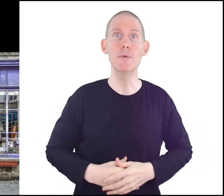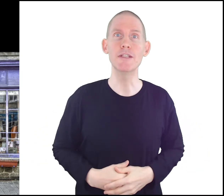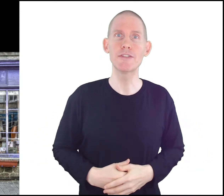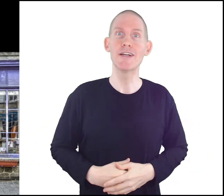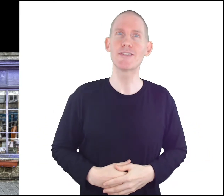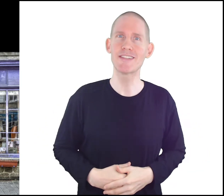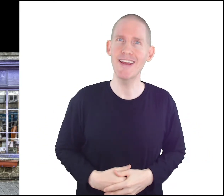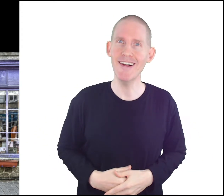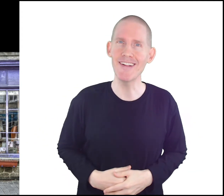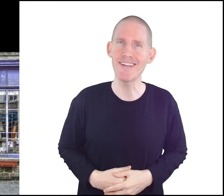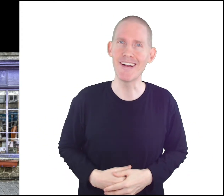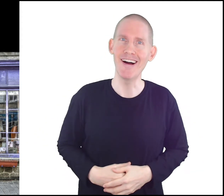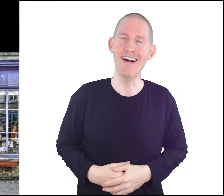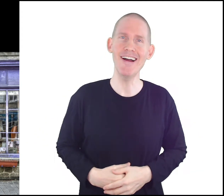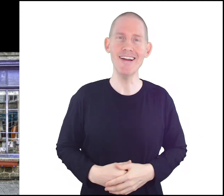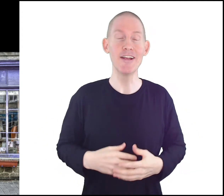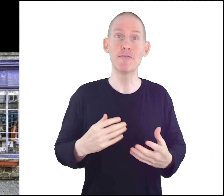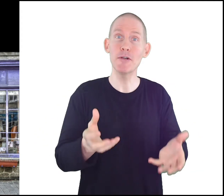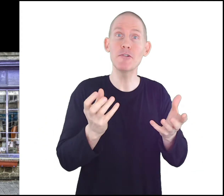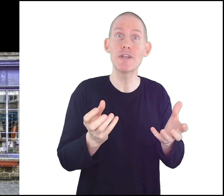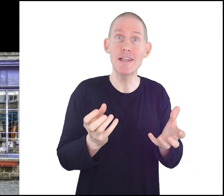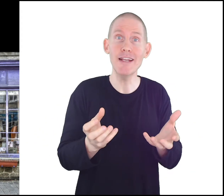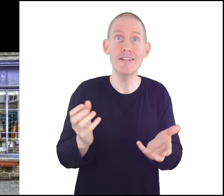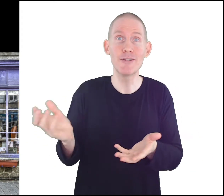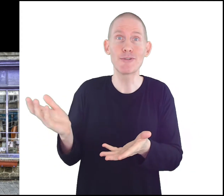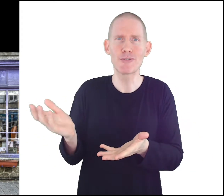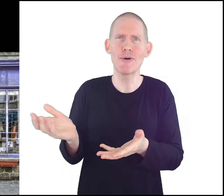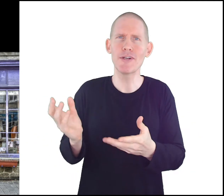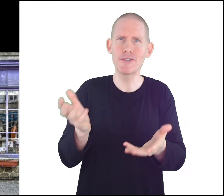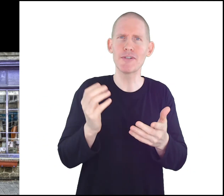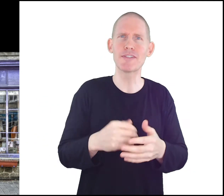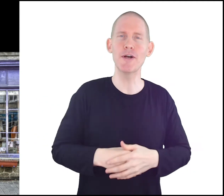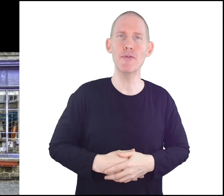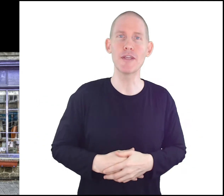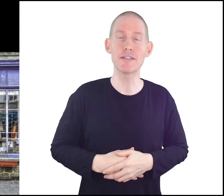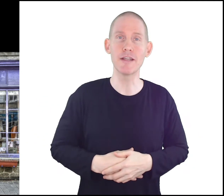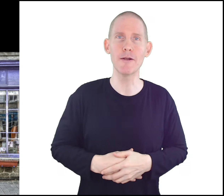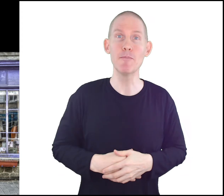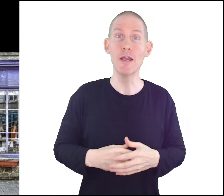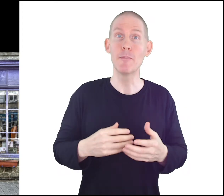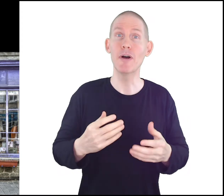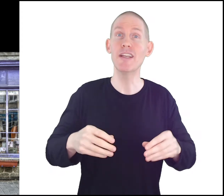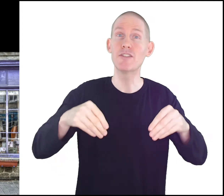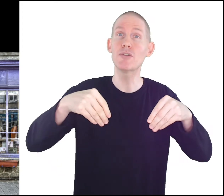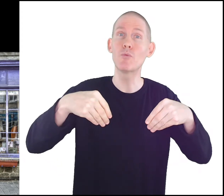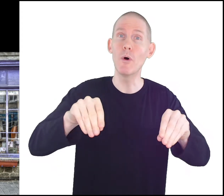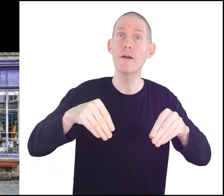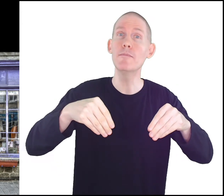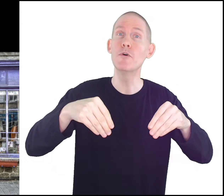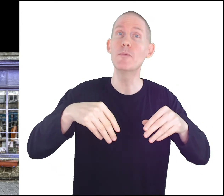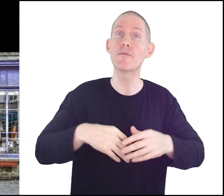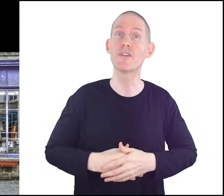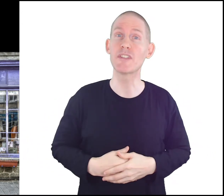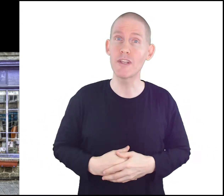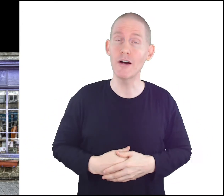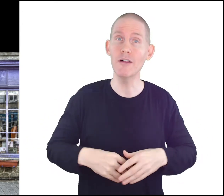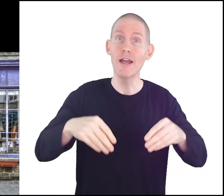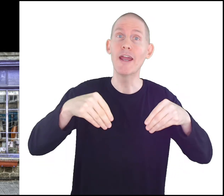means sell. Aha! Very related to the store because you're going to sell things there, but it's just 1 movement for sell and